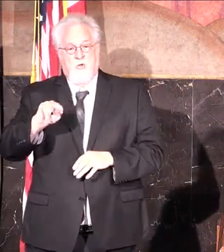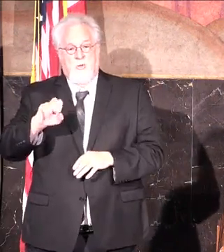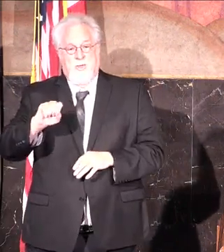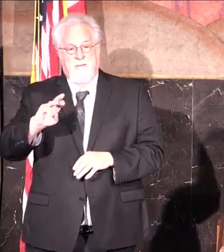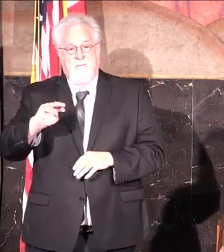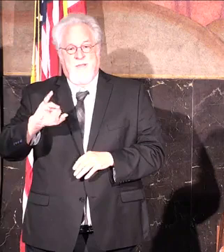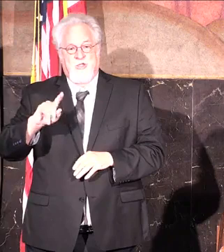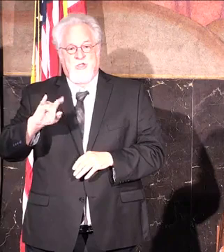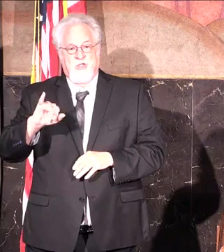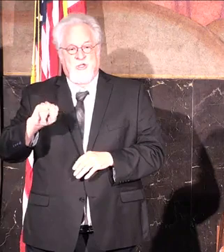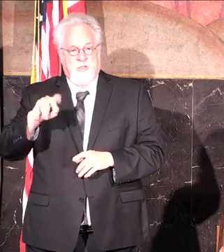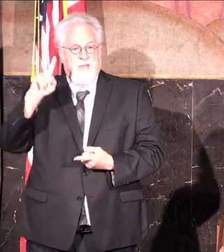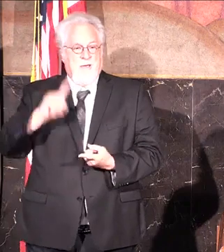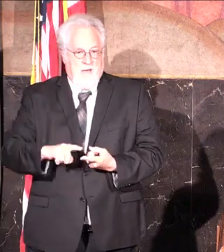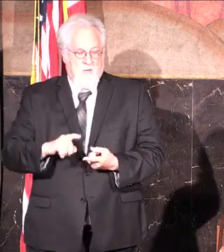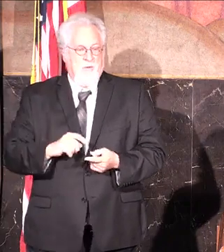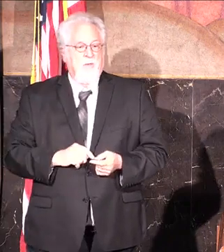We